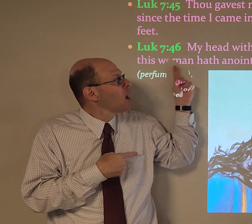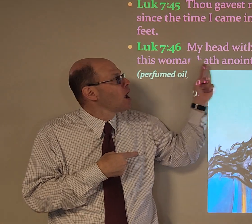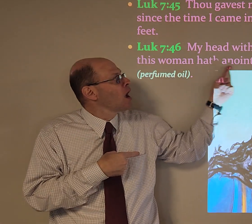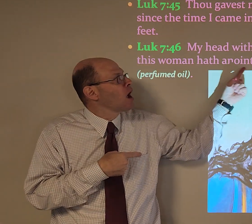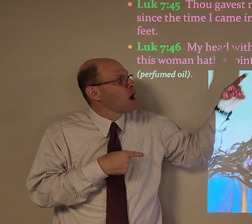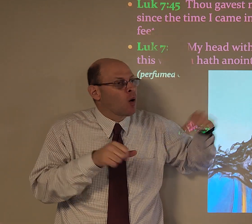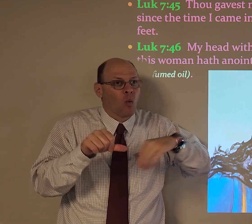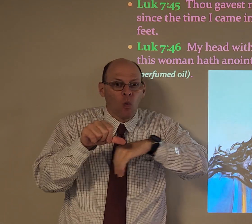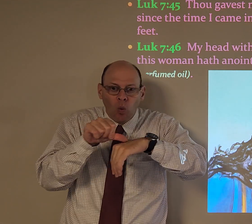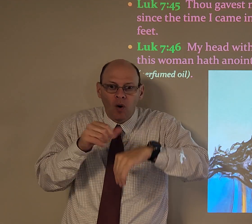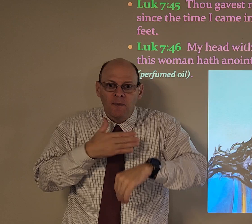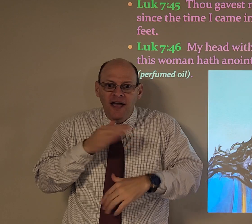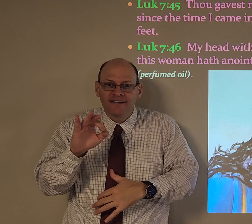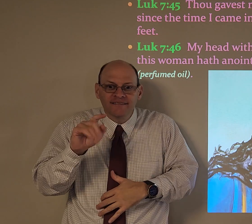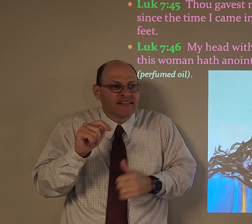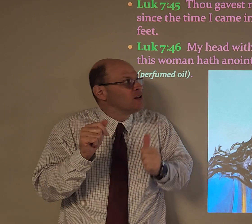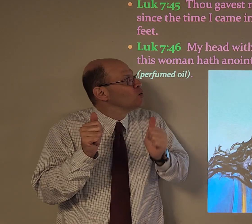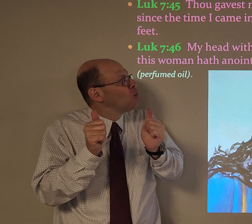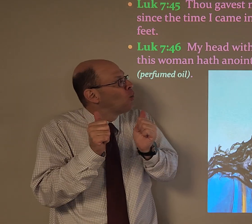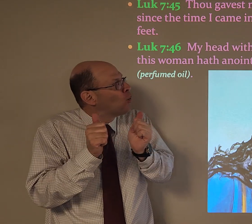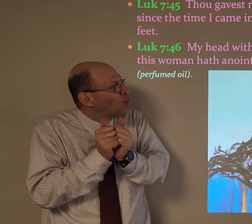anointed my feet with ointment.